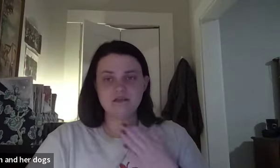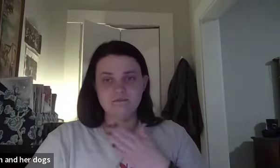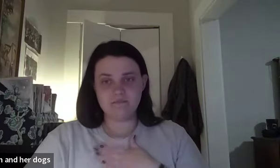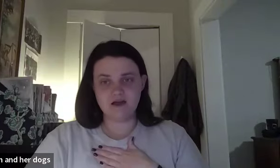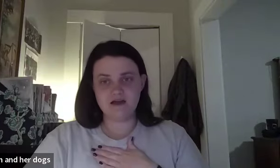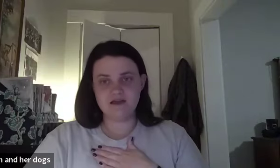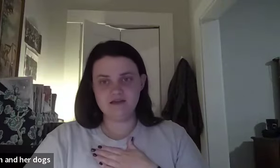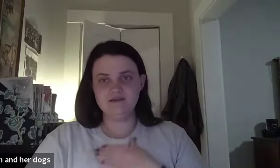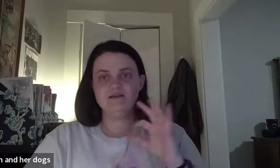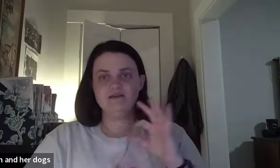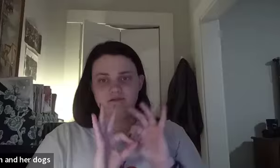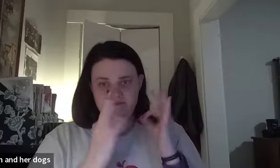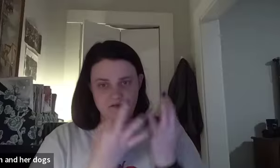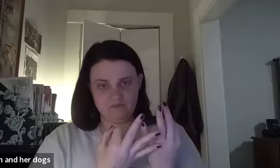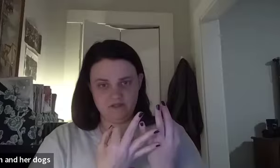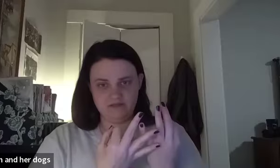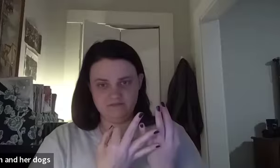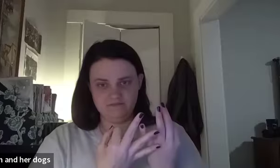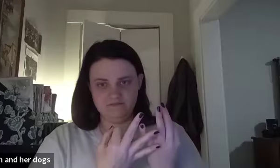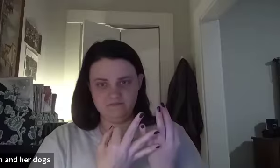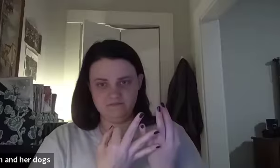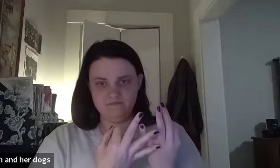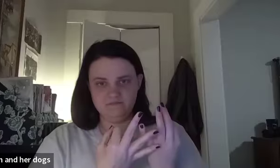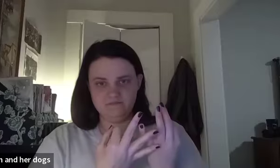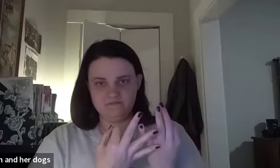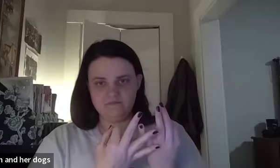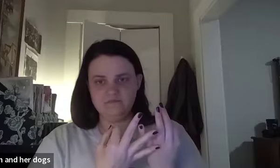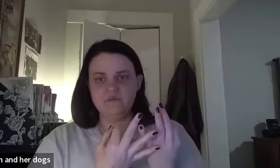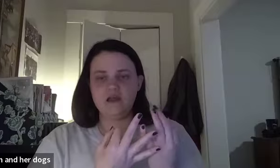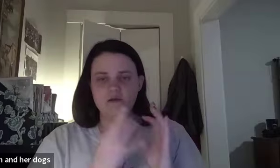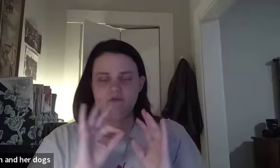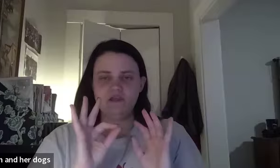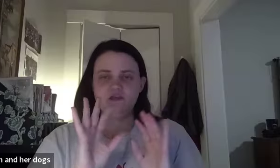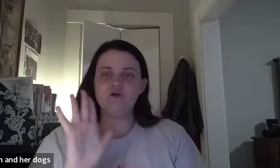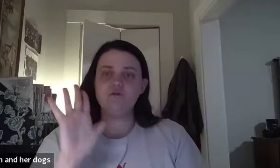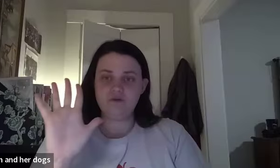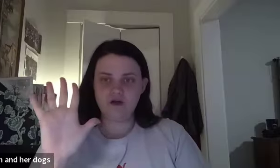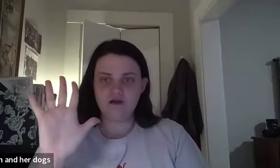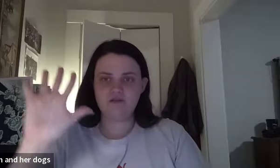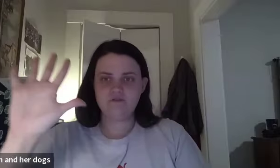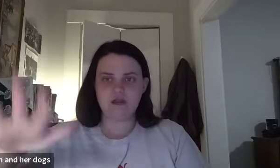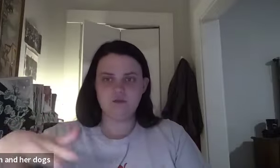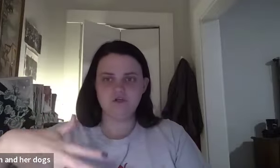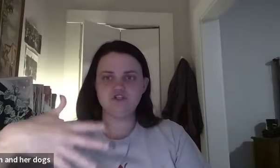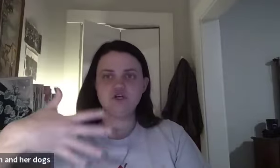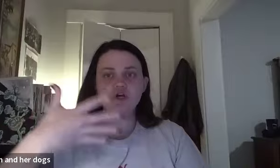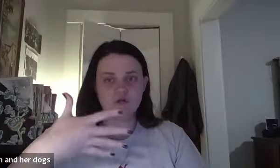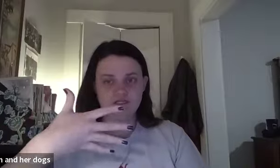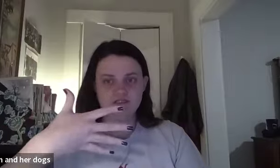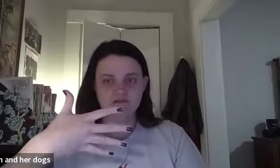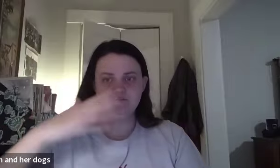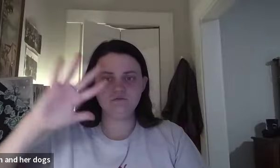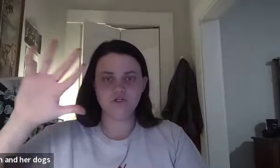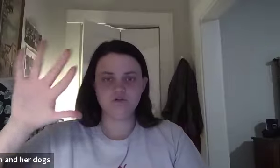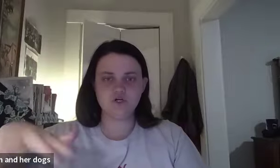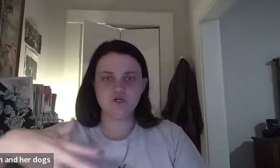say my family, I would then go five and I would turn it. When you